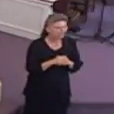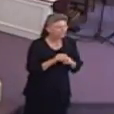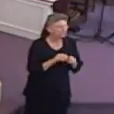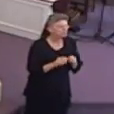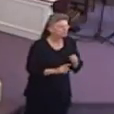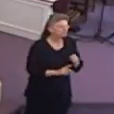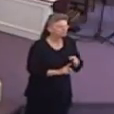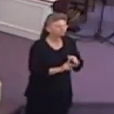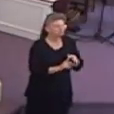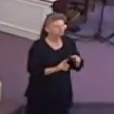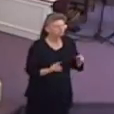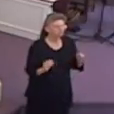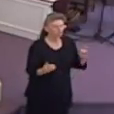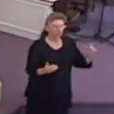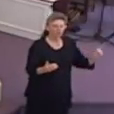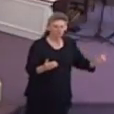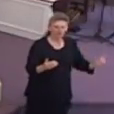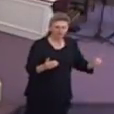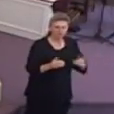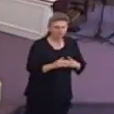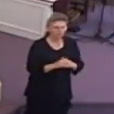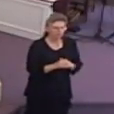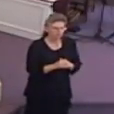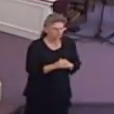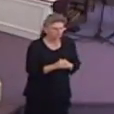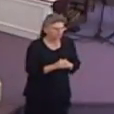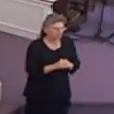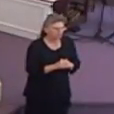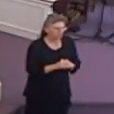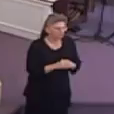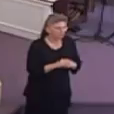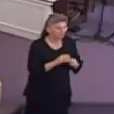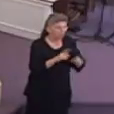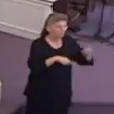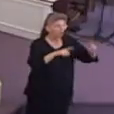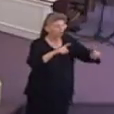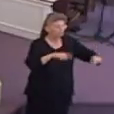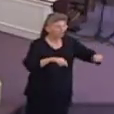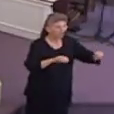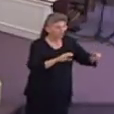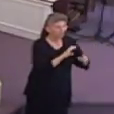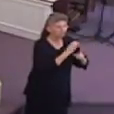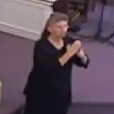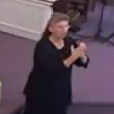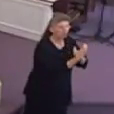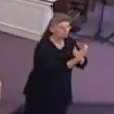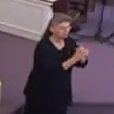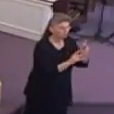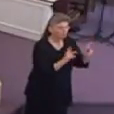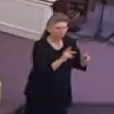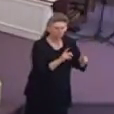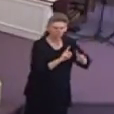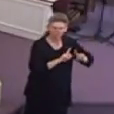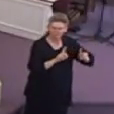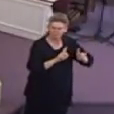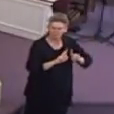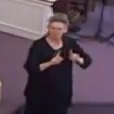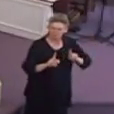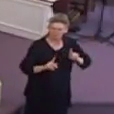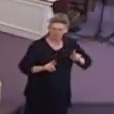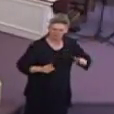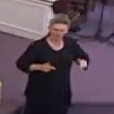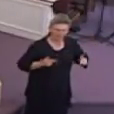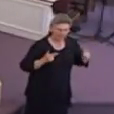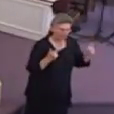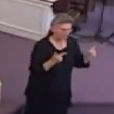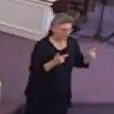analysis that it was just a multicultural people from all walks of life, and that